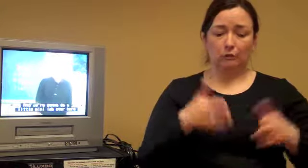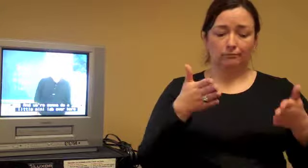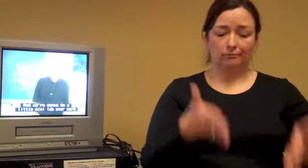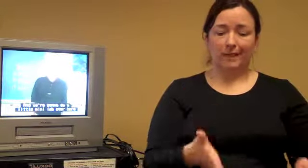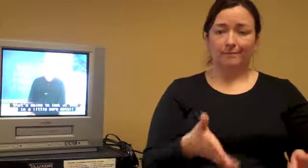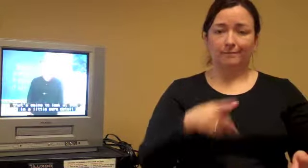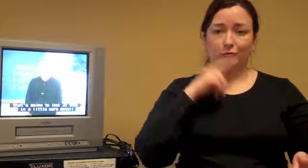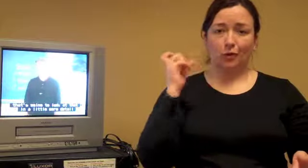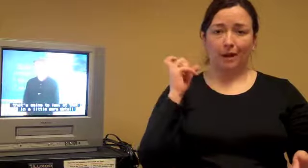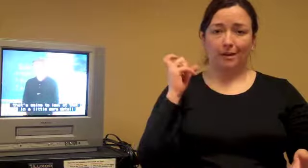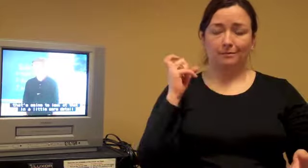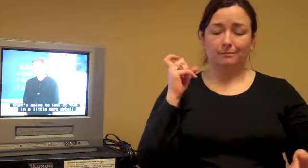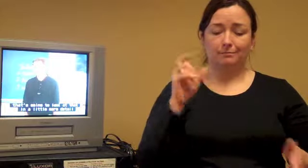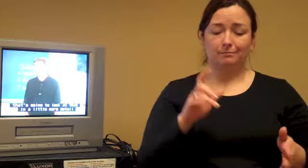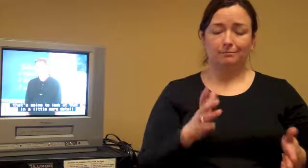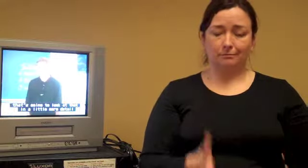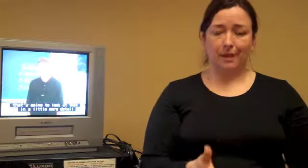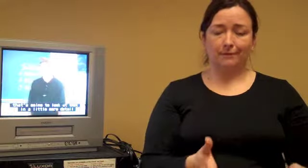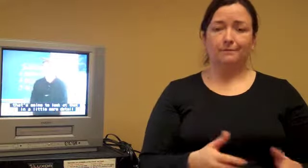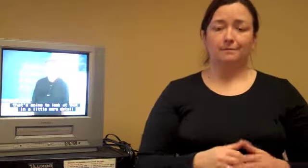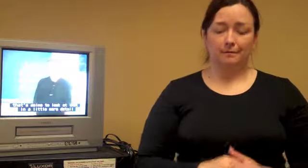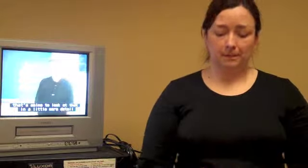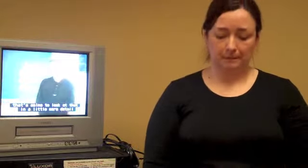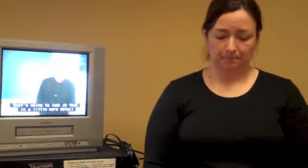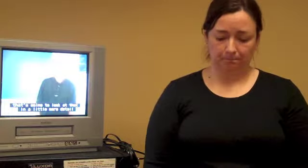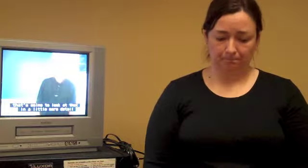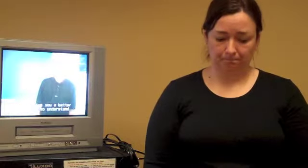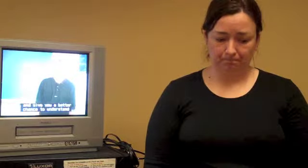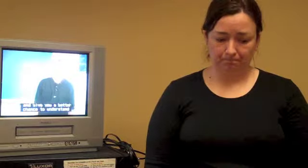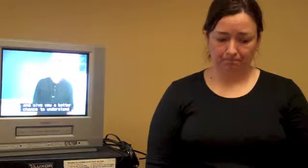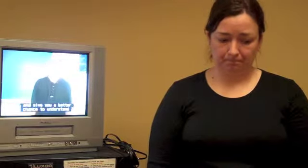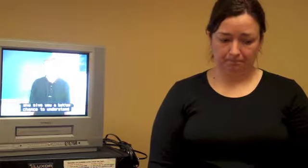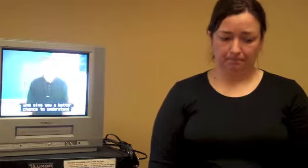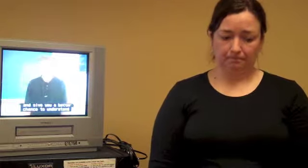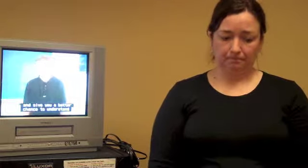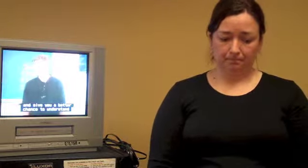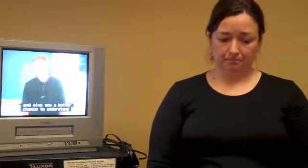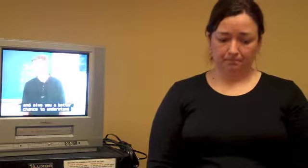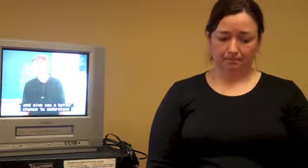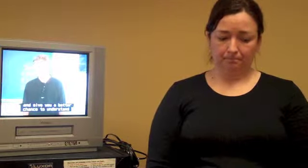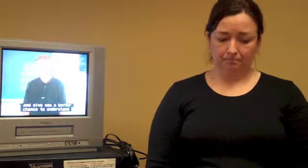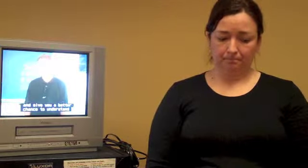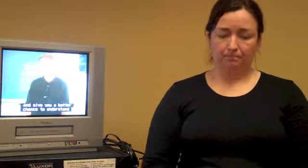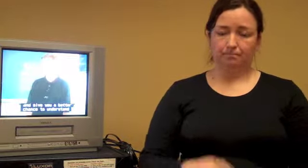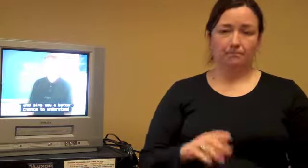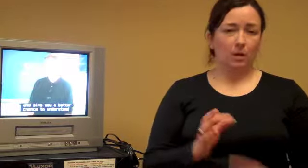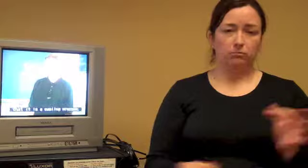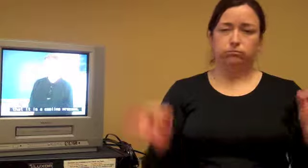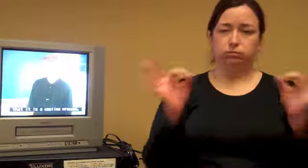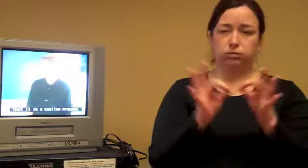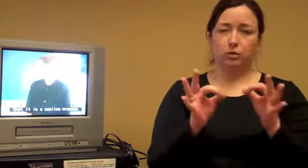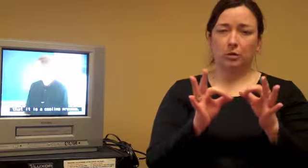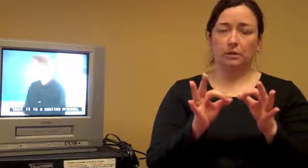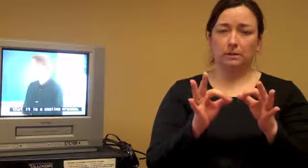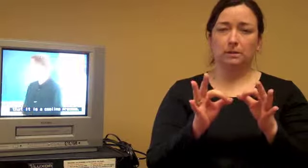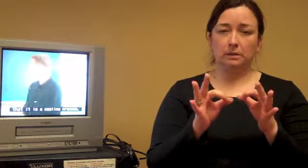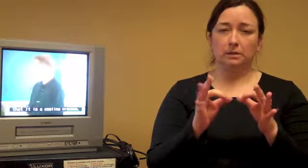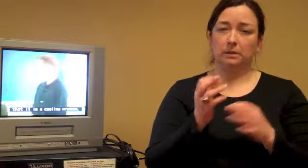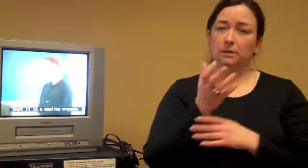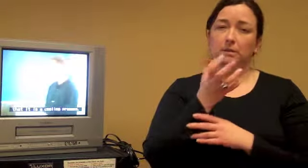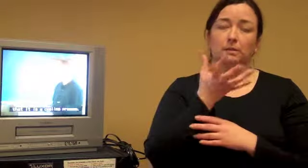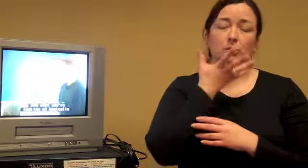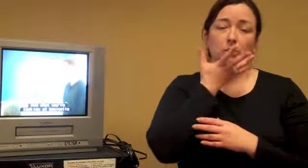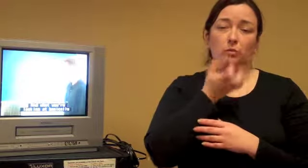over here that's going to look at that in a little bit more detail and give you a better chance to understand that it's a cooling